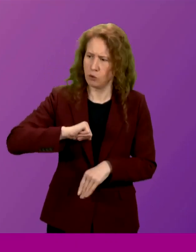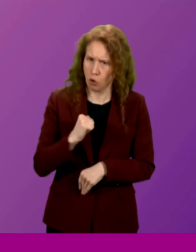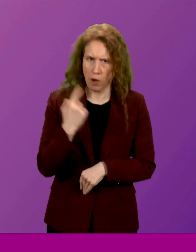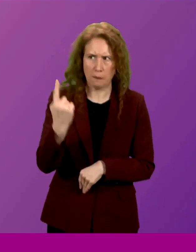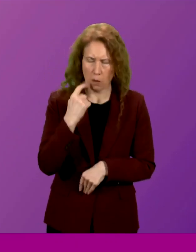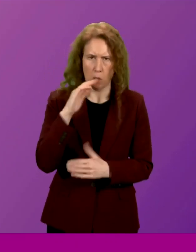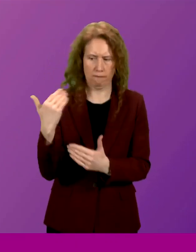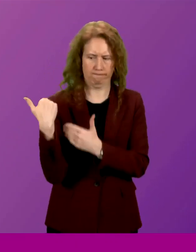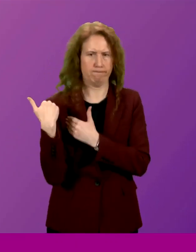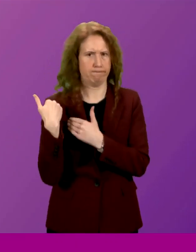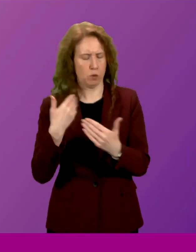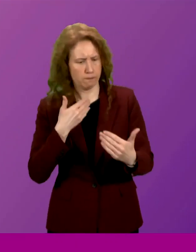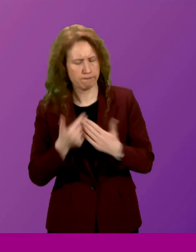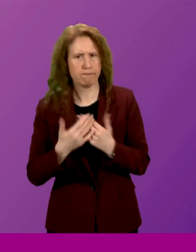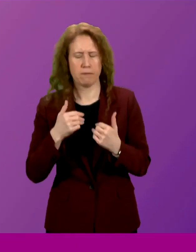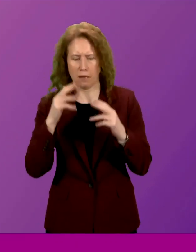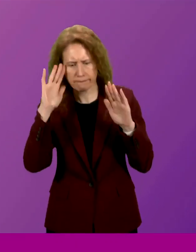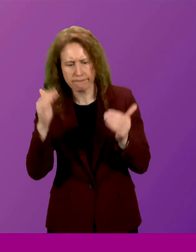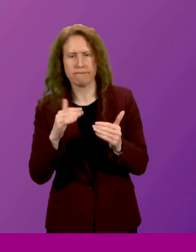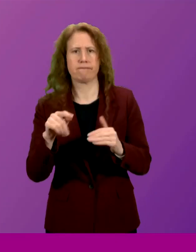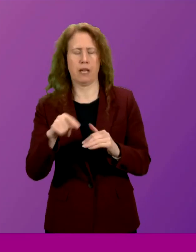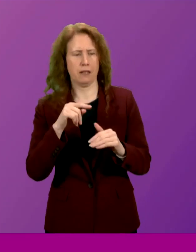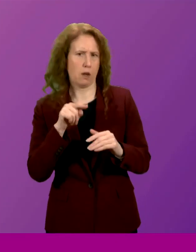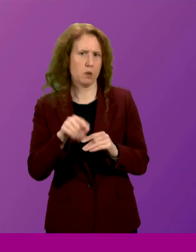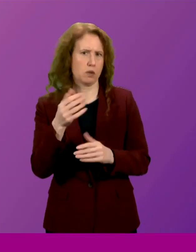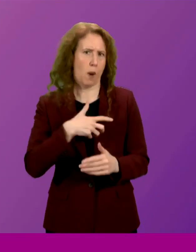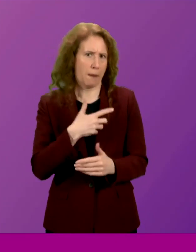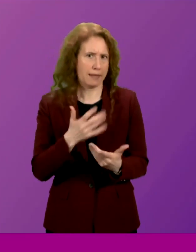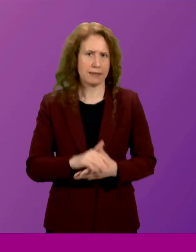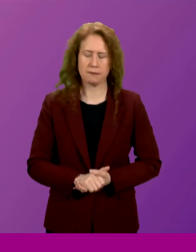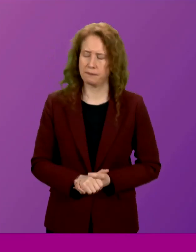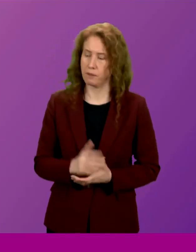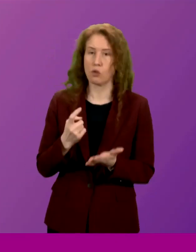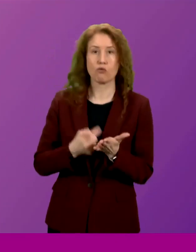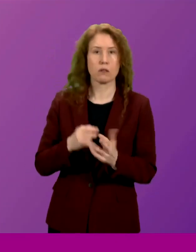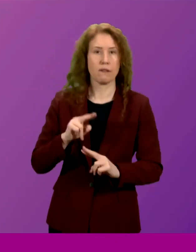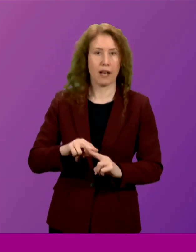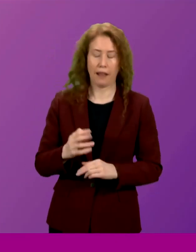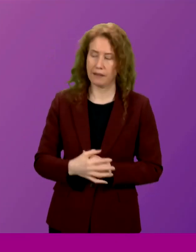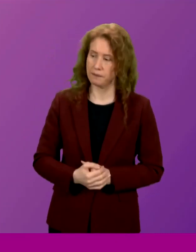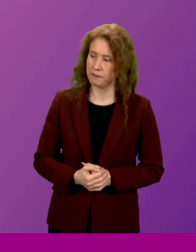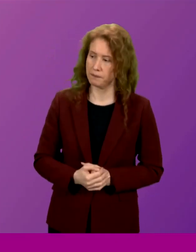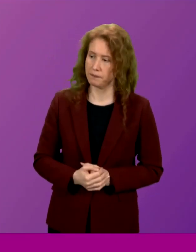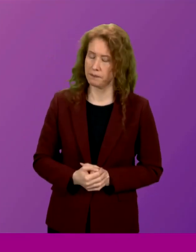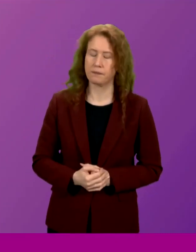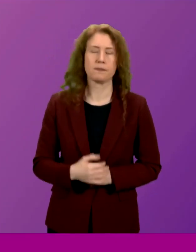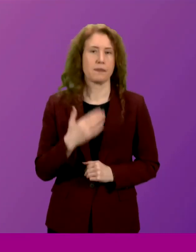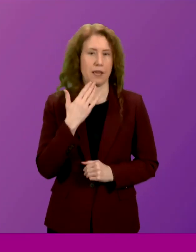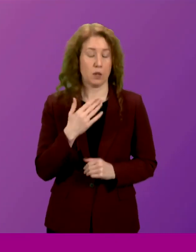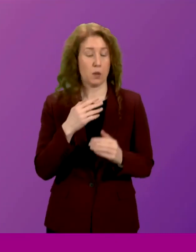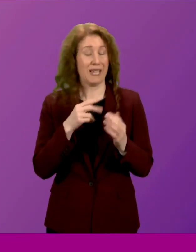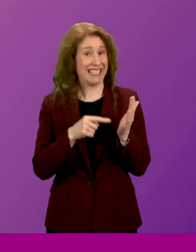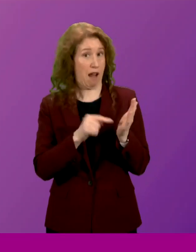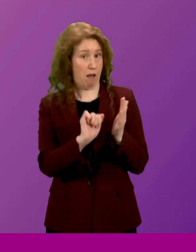duty to address those inquiries and to address those complaints. Russell Finlay. Thank you. Taylor's social work